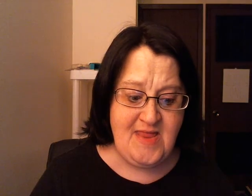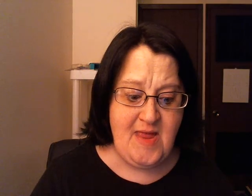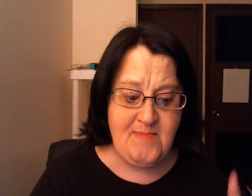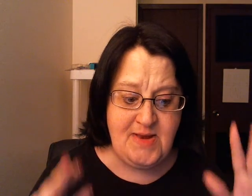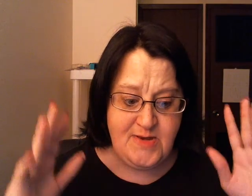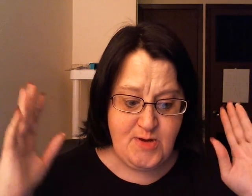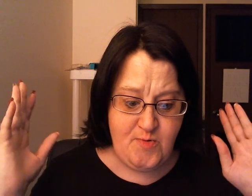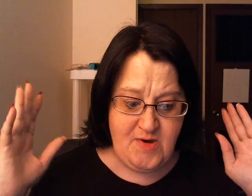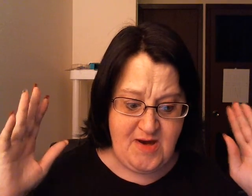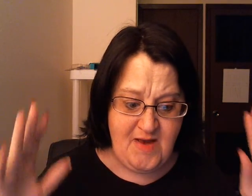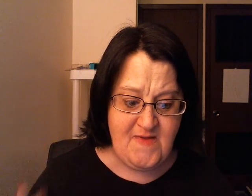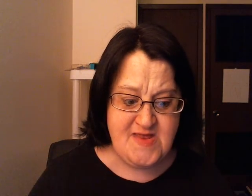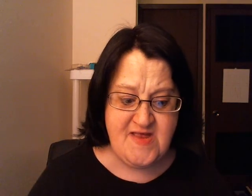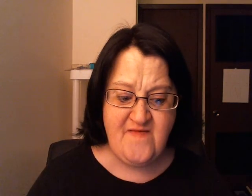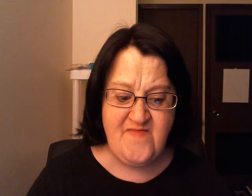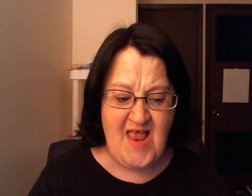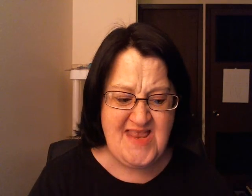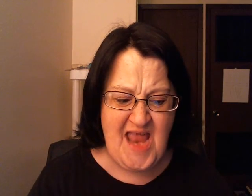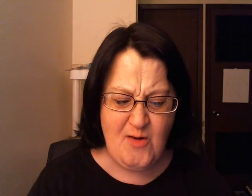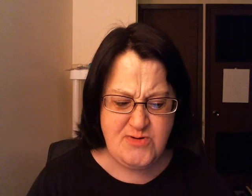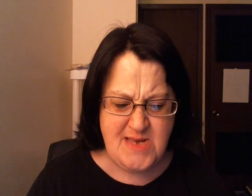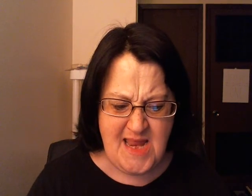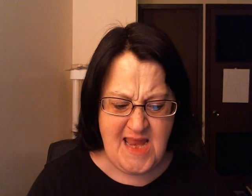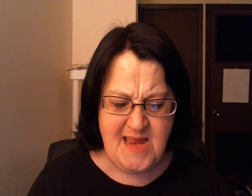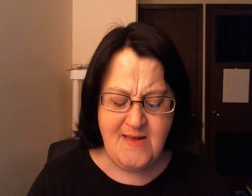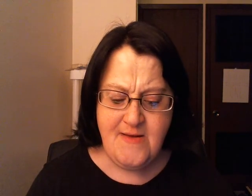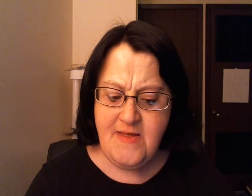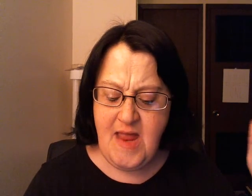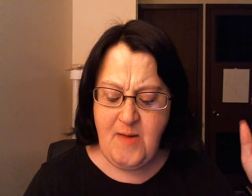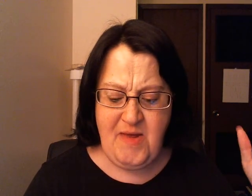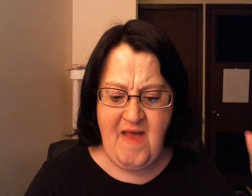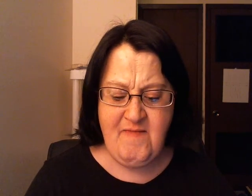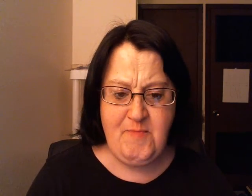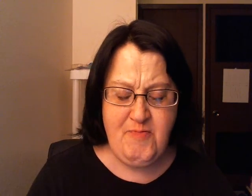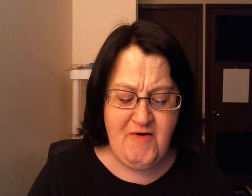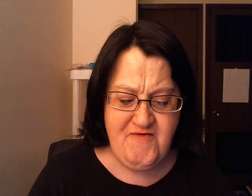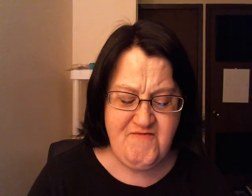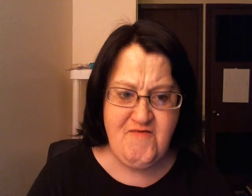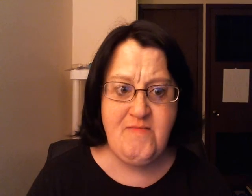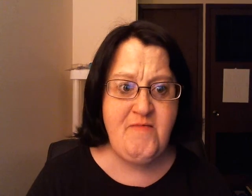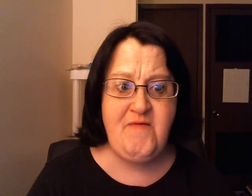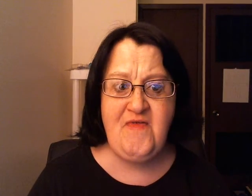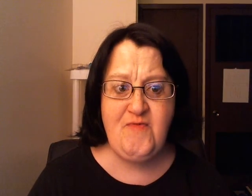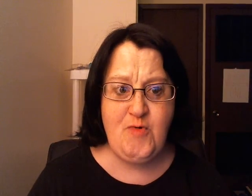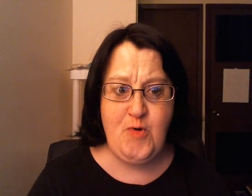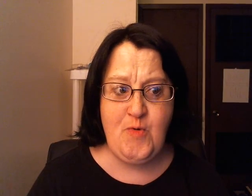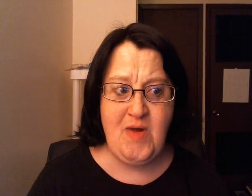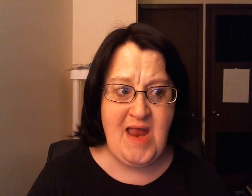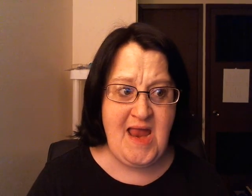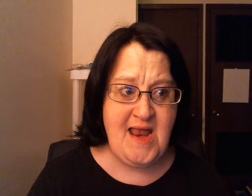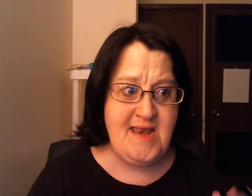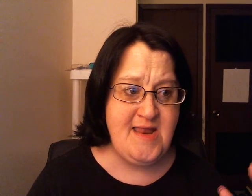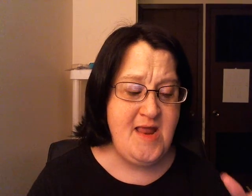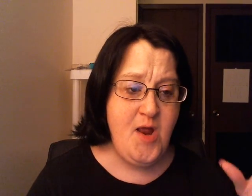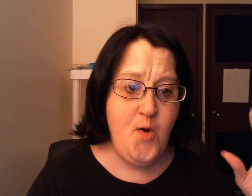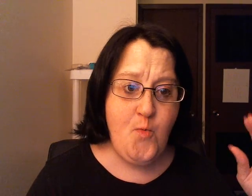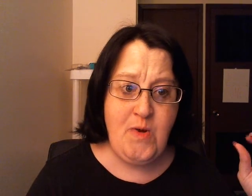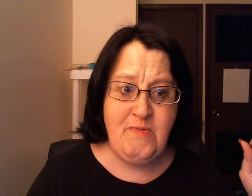I thought, I'm going to just get this stuff knocked out today. And we have a pressure front moving through. And whenever